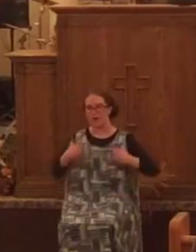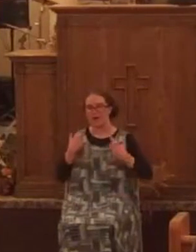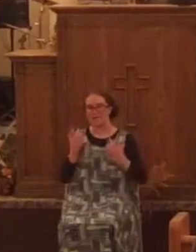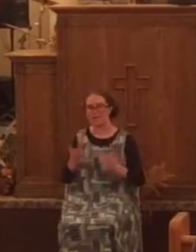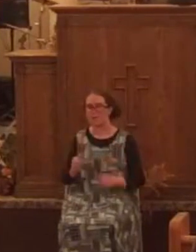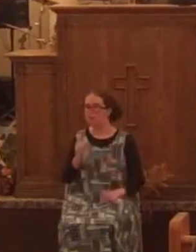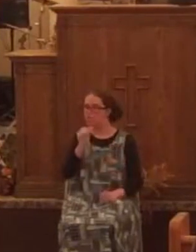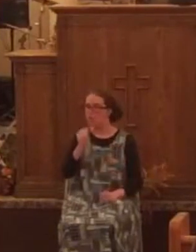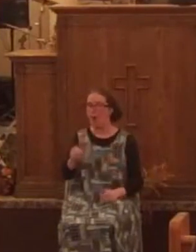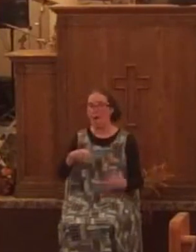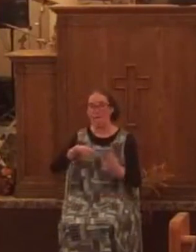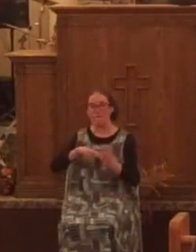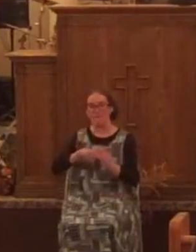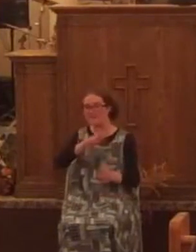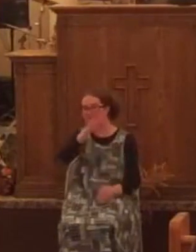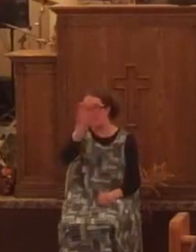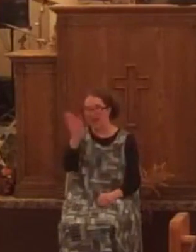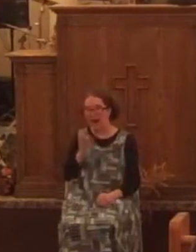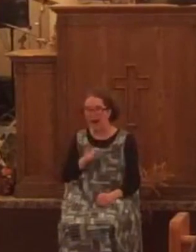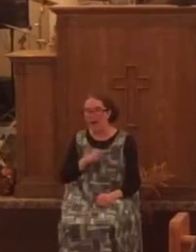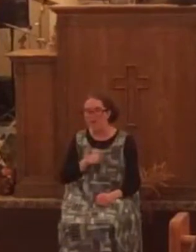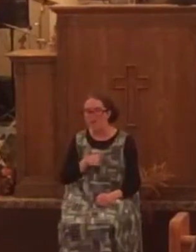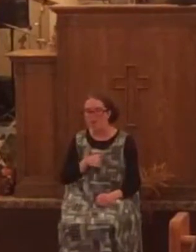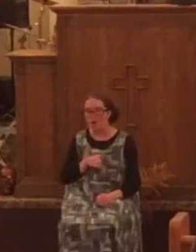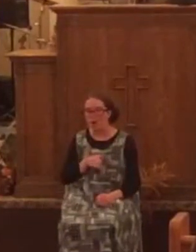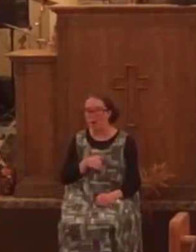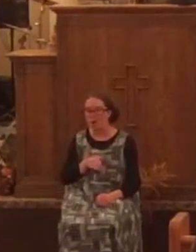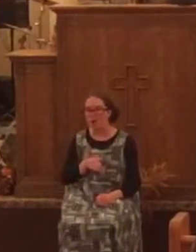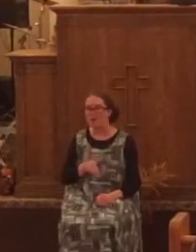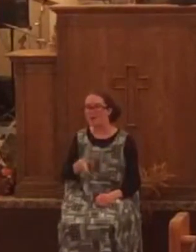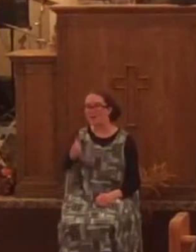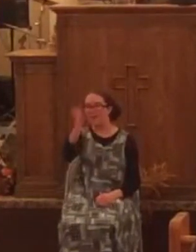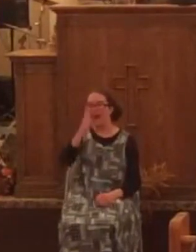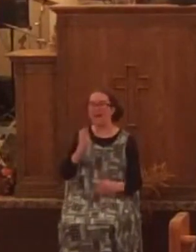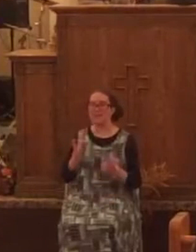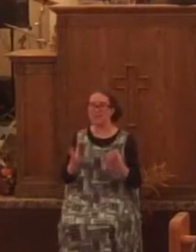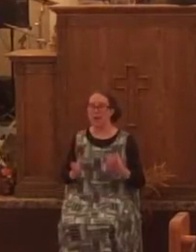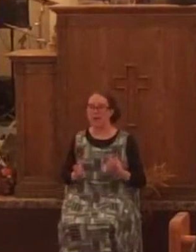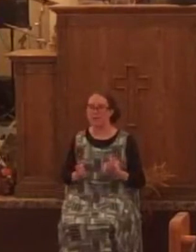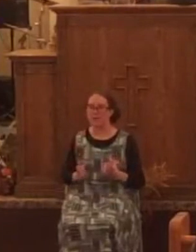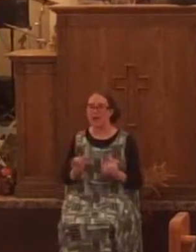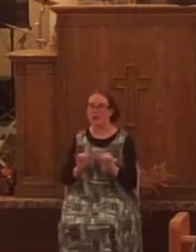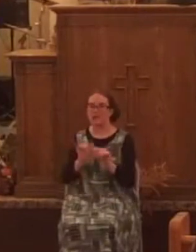Right. Meant. It's never the intention of God. Amen. To